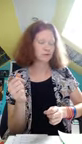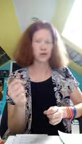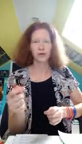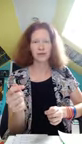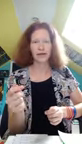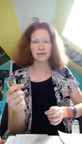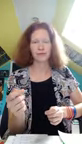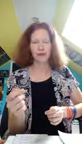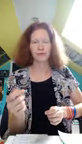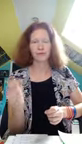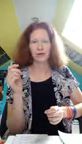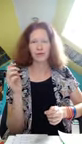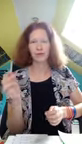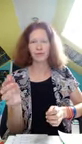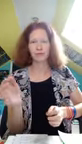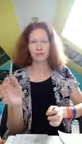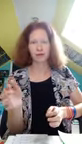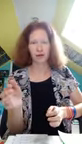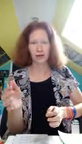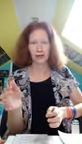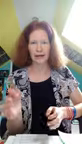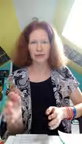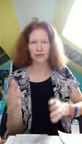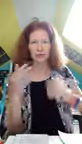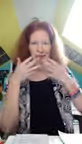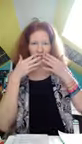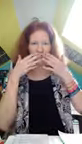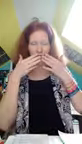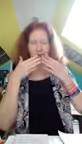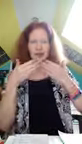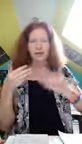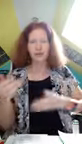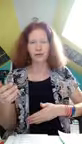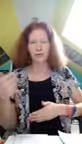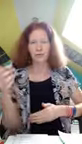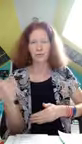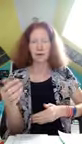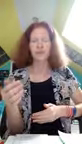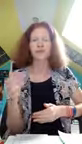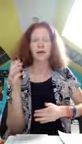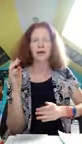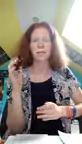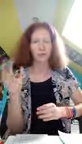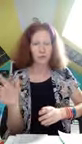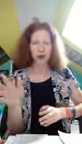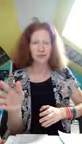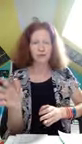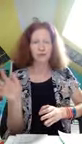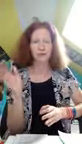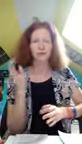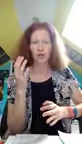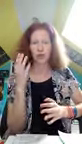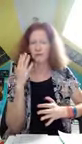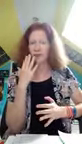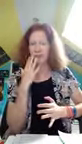Show your face and mouth. So I know that it's really hard now with mask and everything covering up your mouth, but when possible, show your face